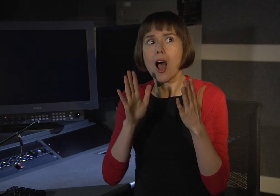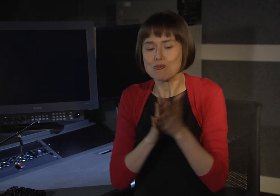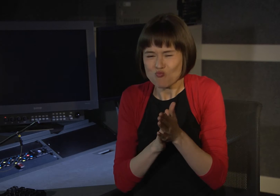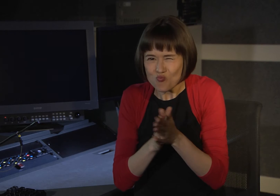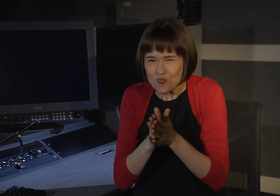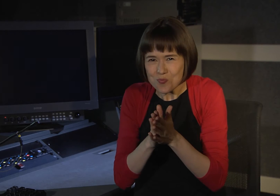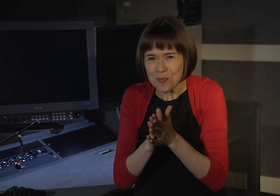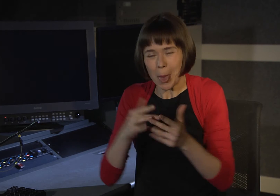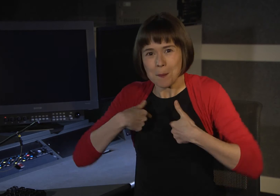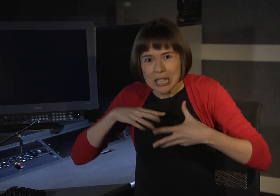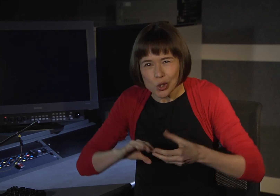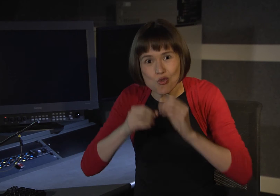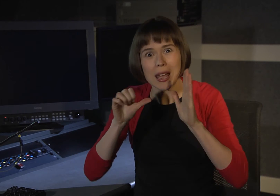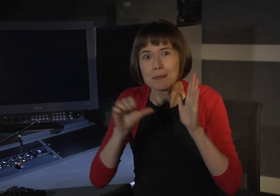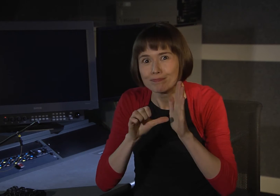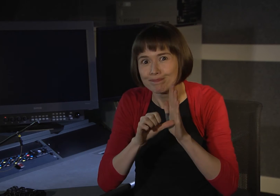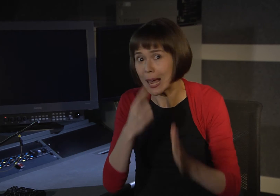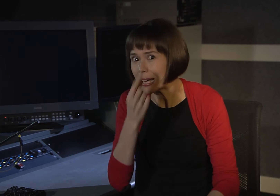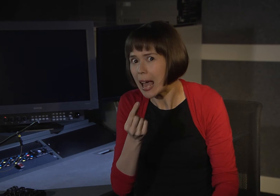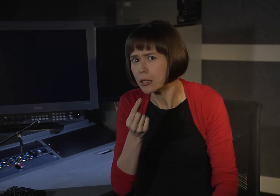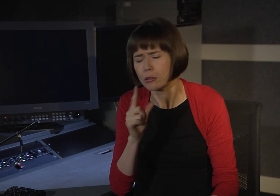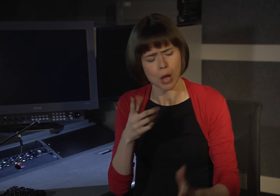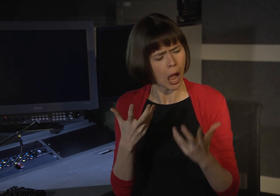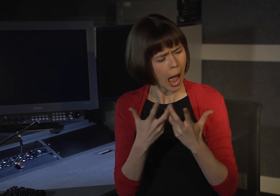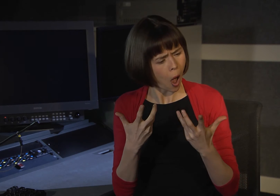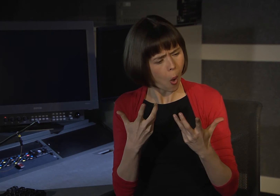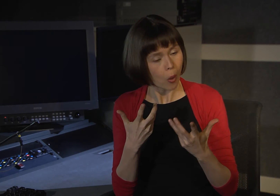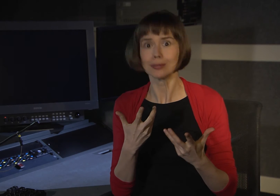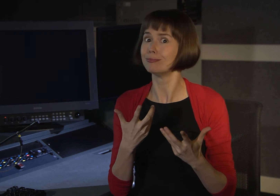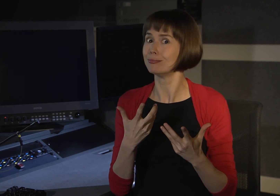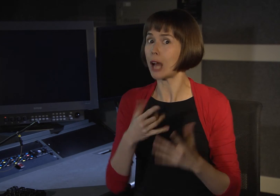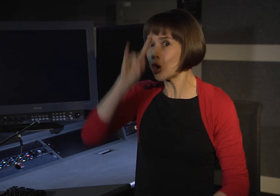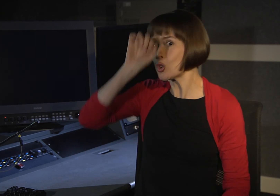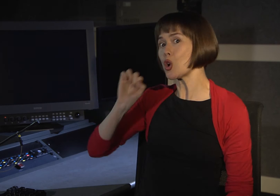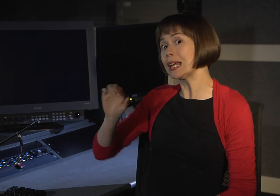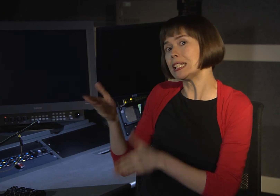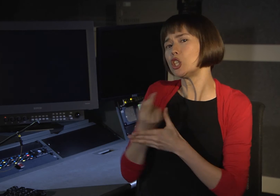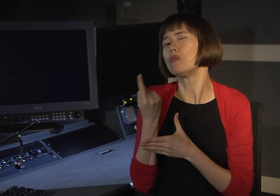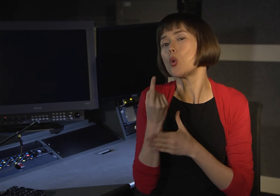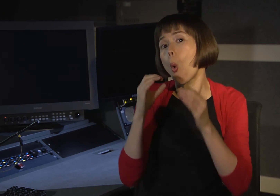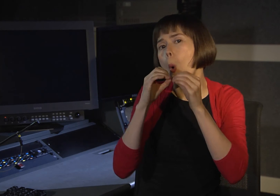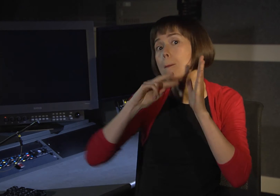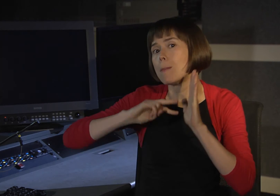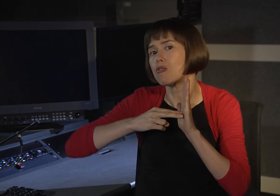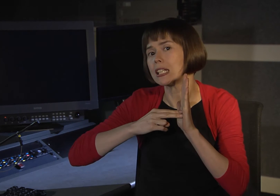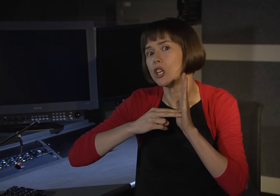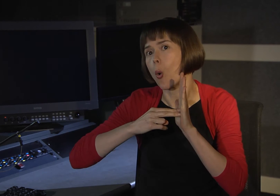that Claudio fancies Hero, he thinks this is his ultimate opportunity to create some trouble. But he's not sure how.